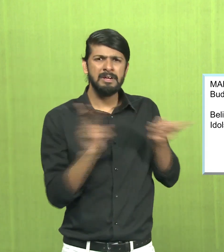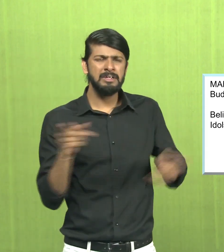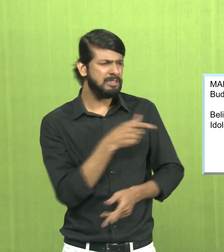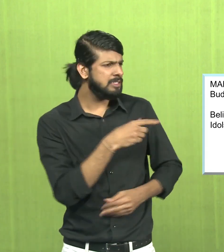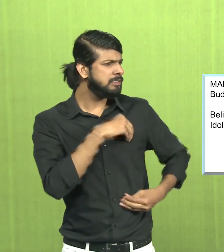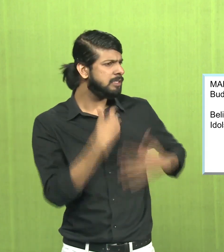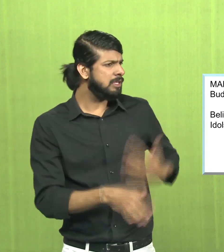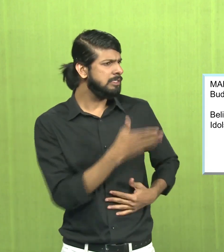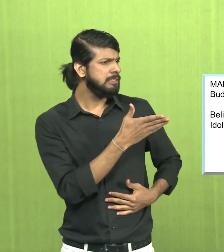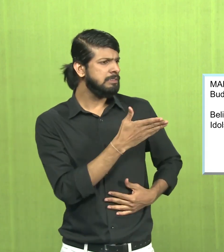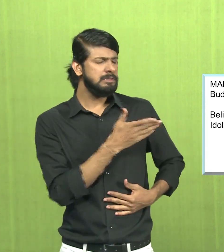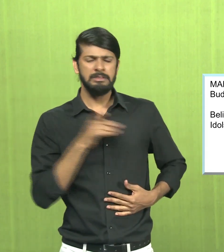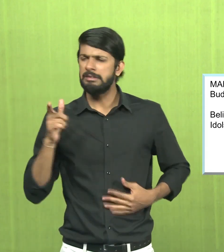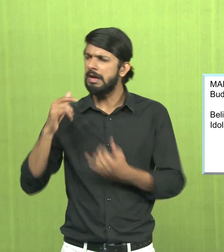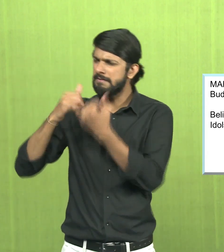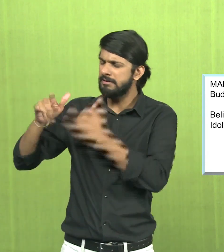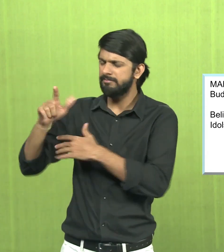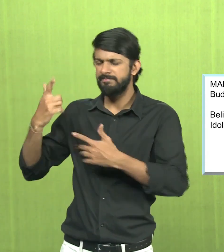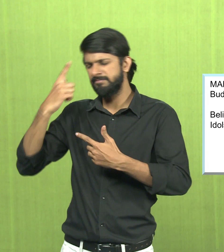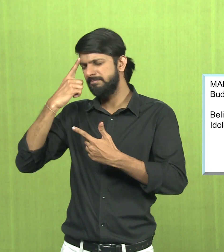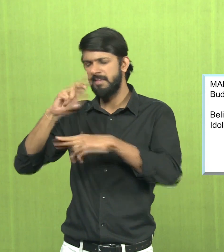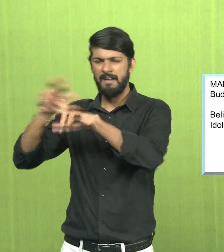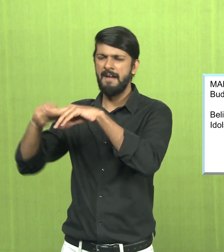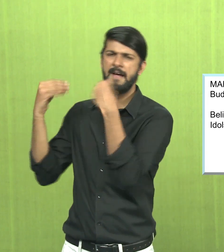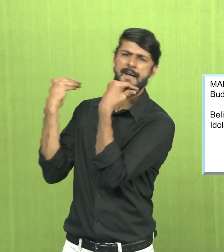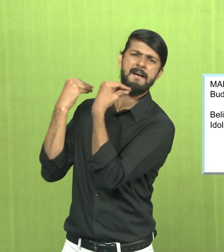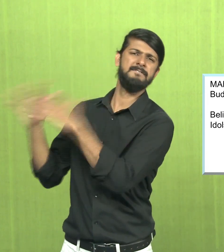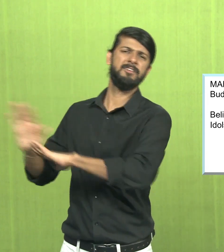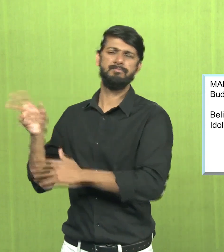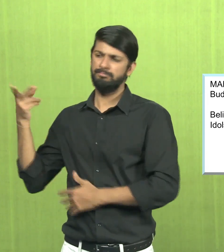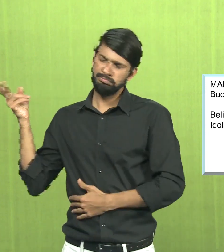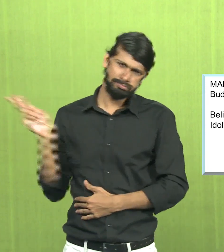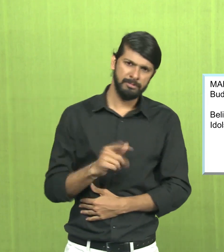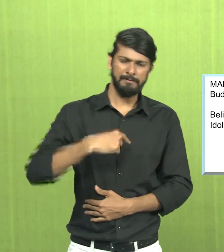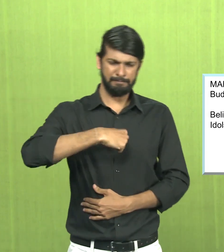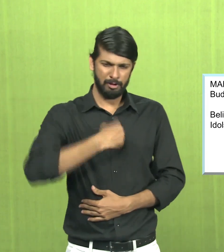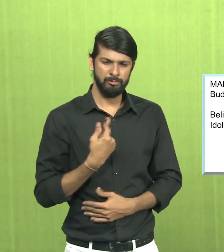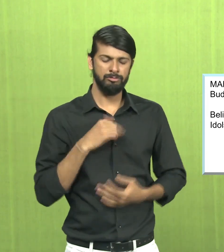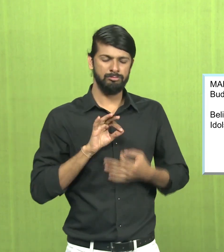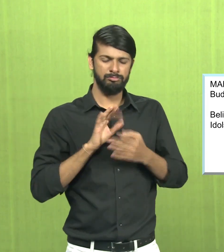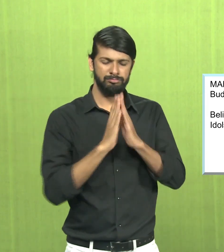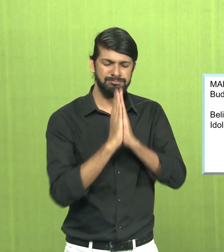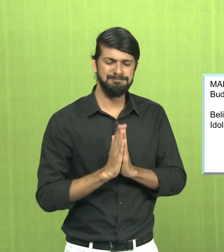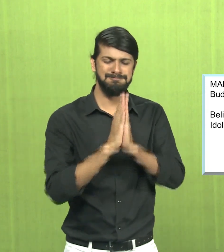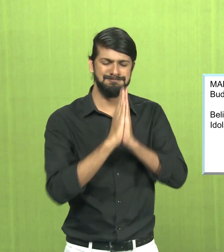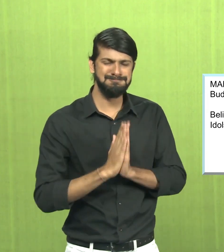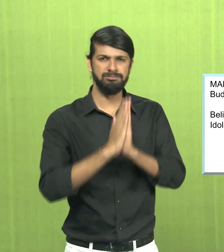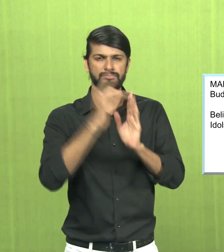Bodhisattvas were enlightened beings who, like Siddhartha Gautama, who had left his life of luxury and